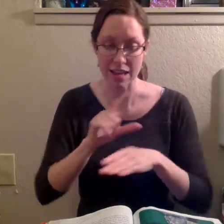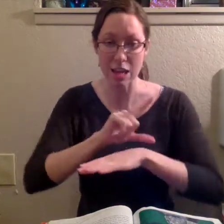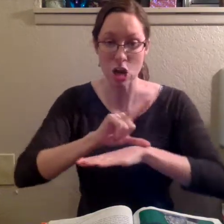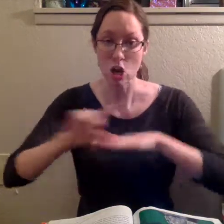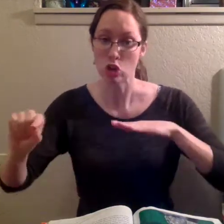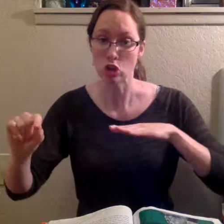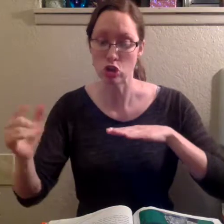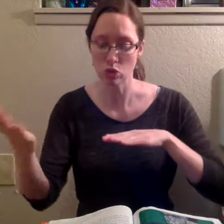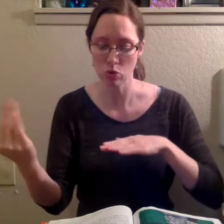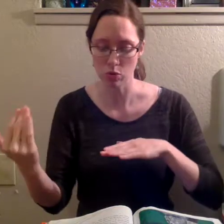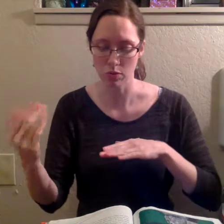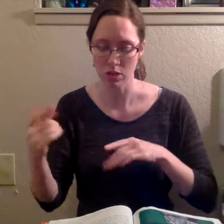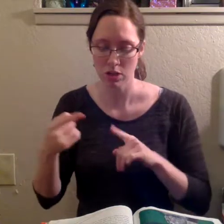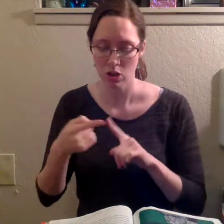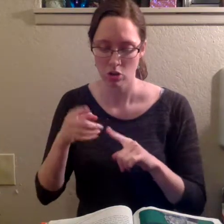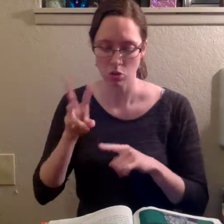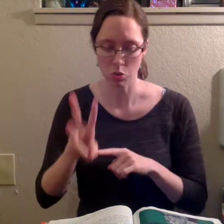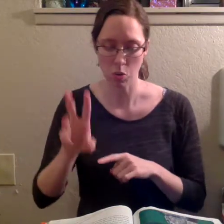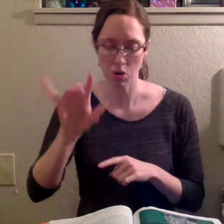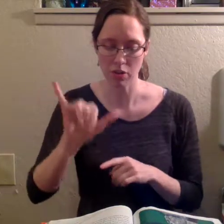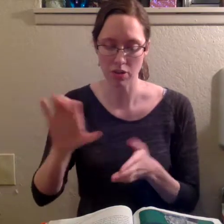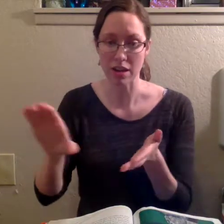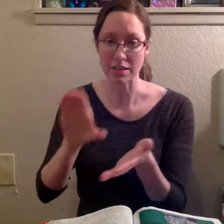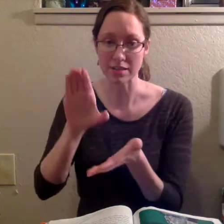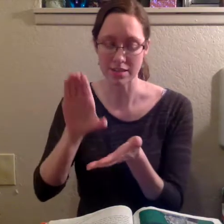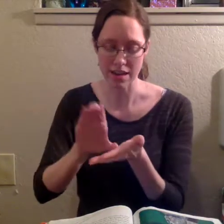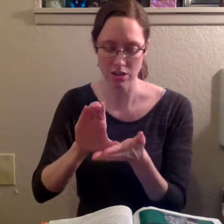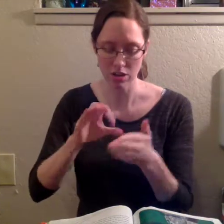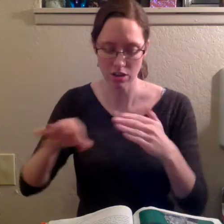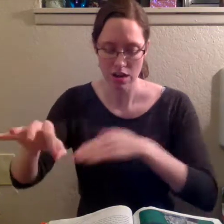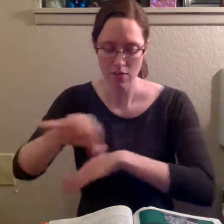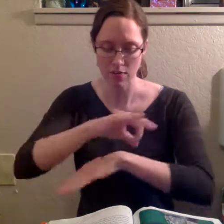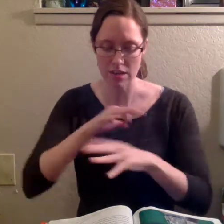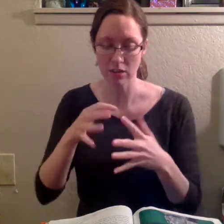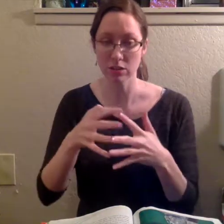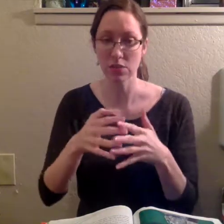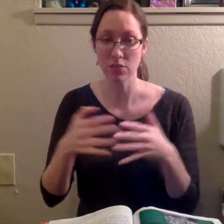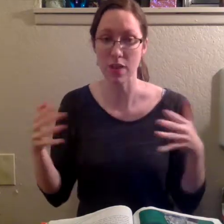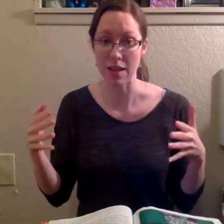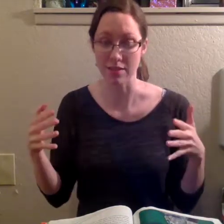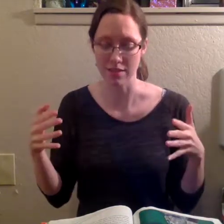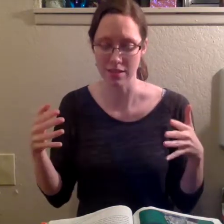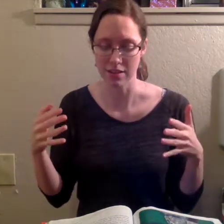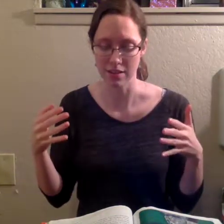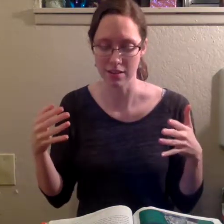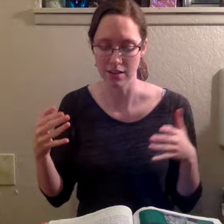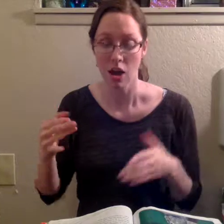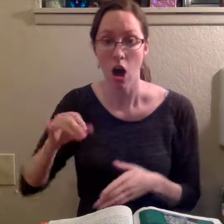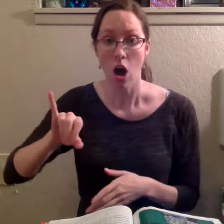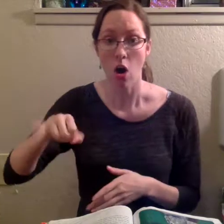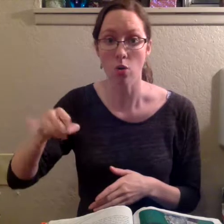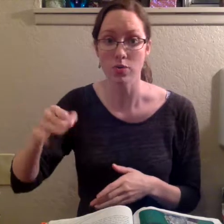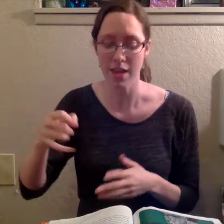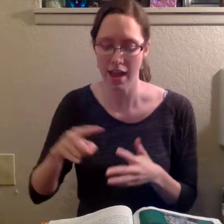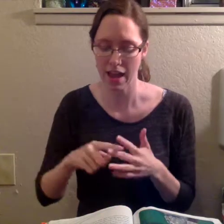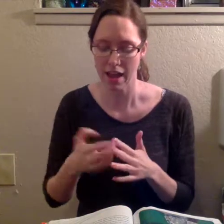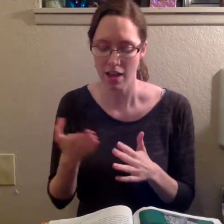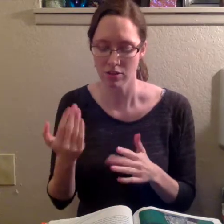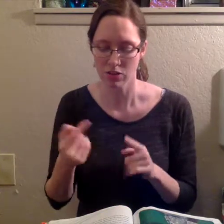it zoomed toward the center field fence. Jose